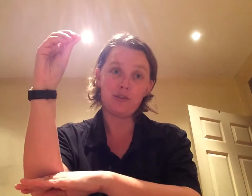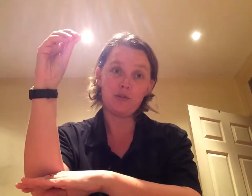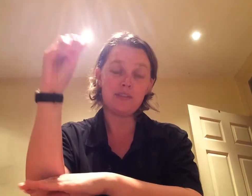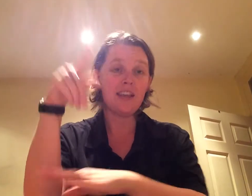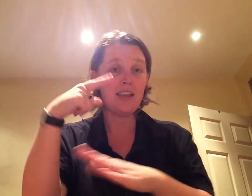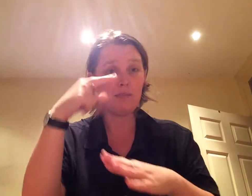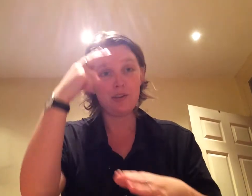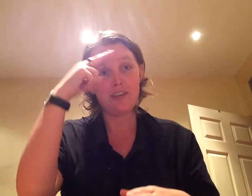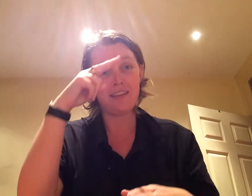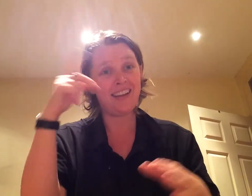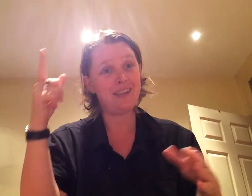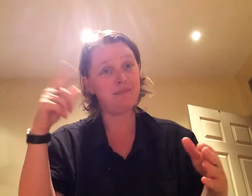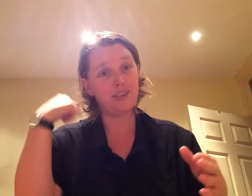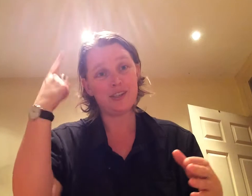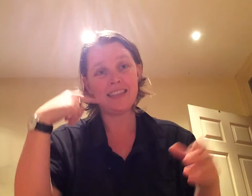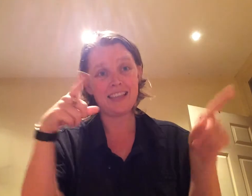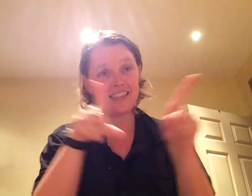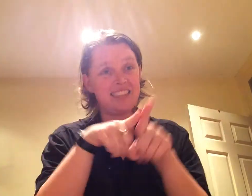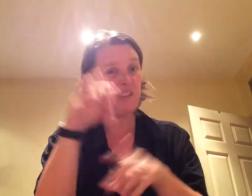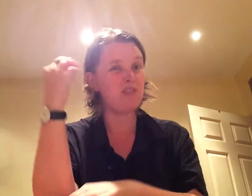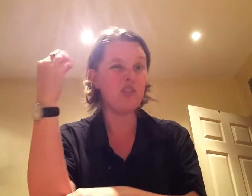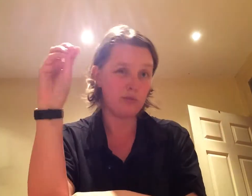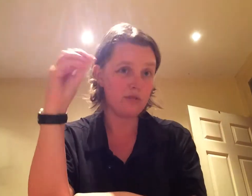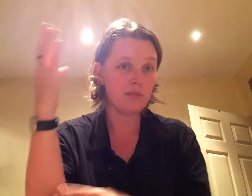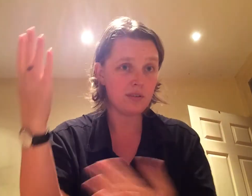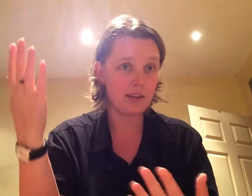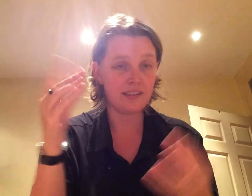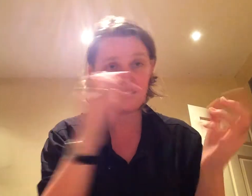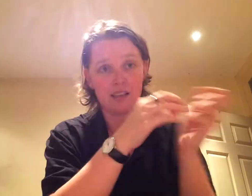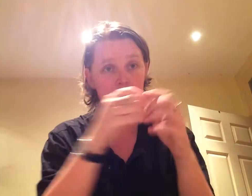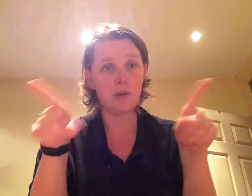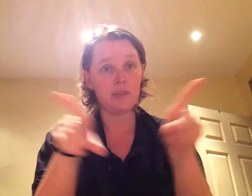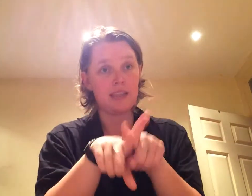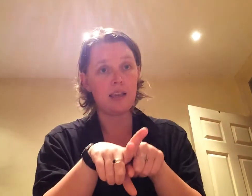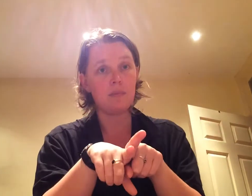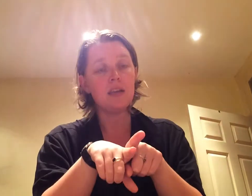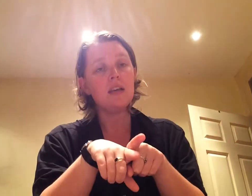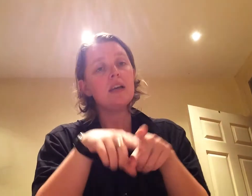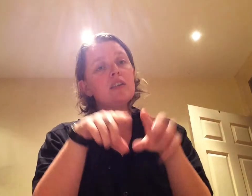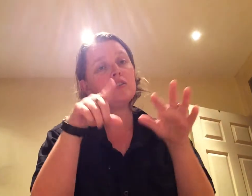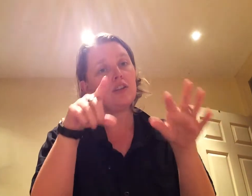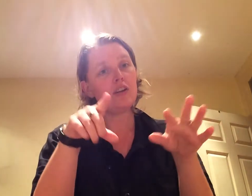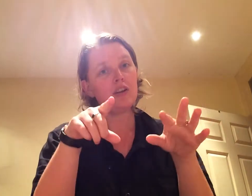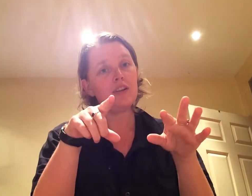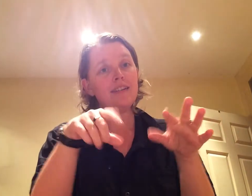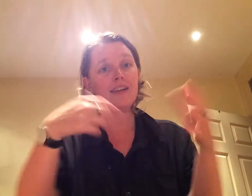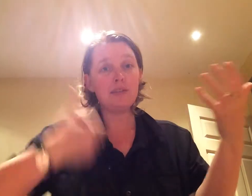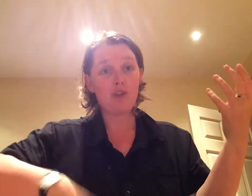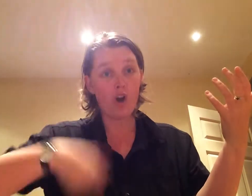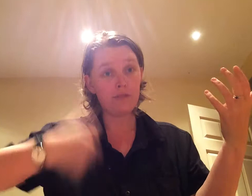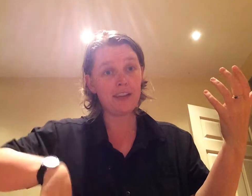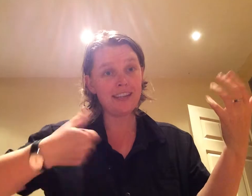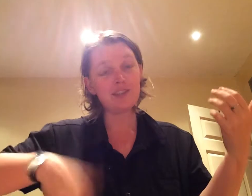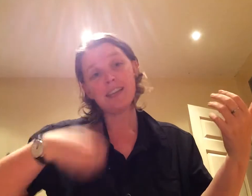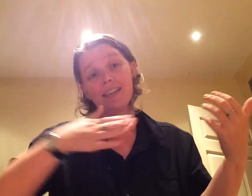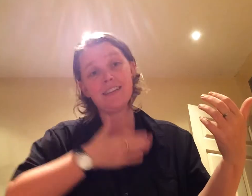goose, and because her name sounds the same as goose, and it's spelt the same. So, and Mr. Hovey, because